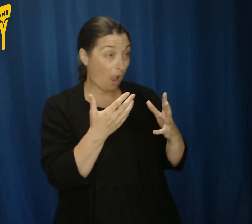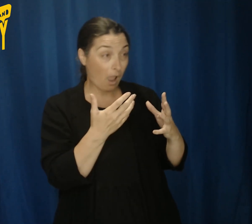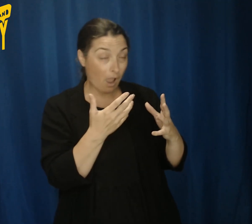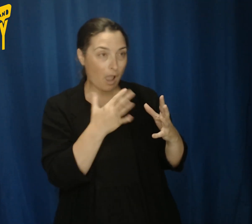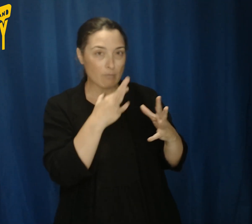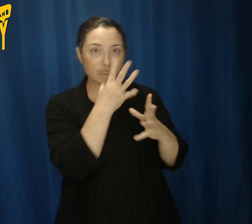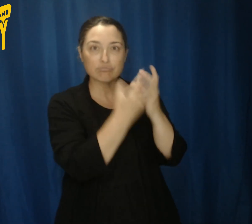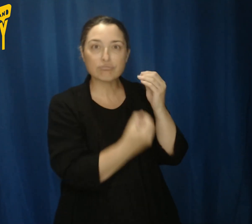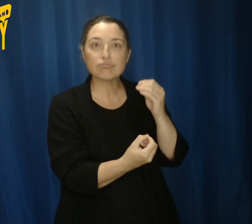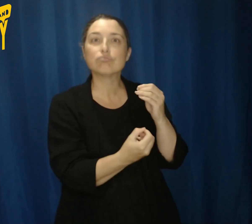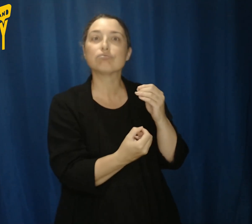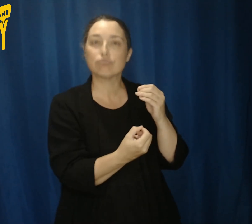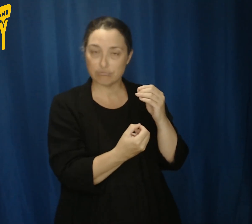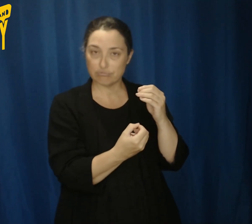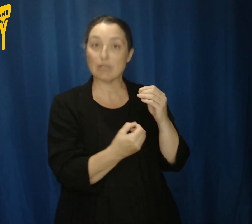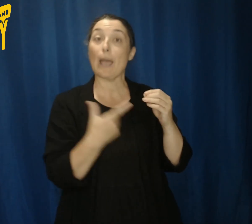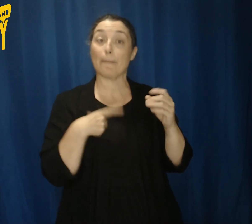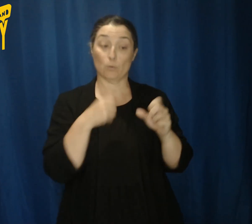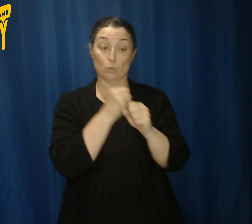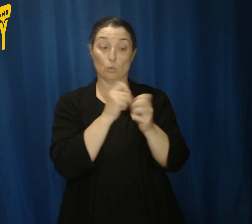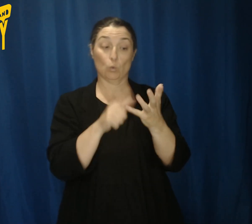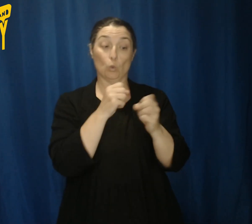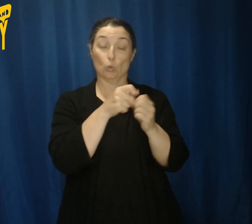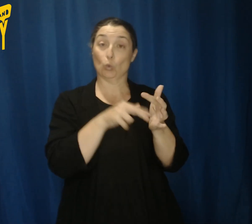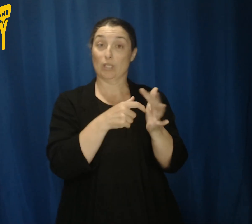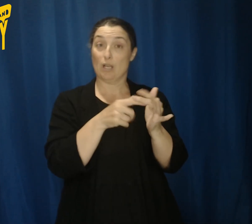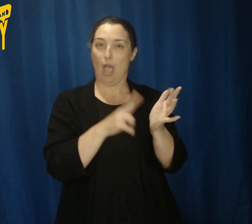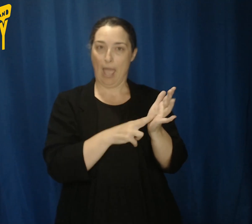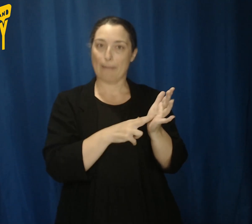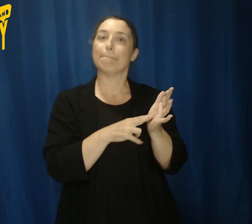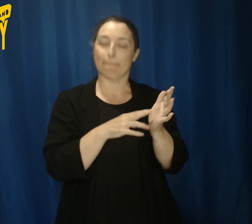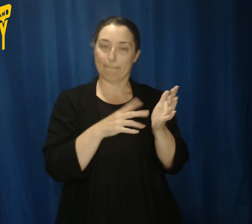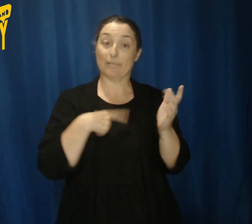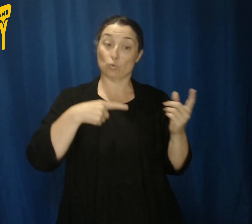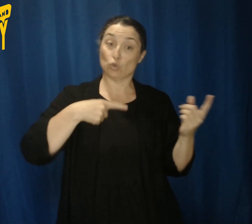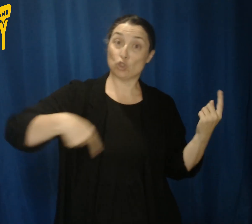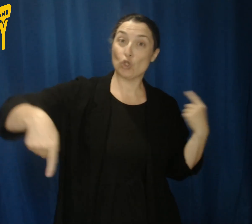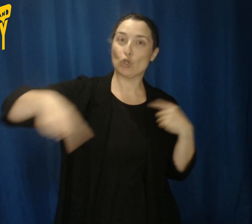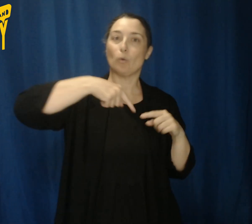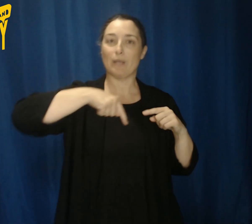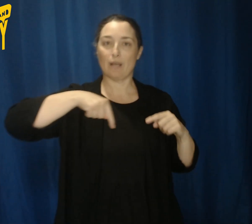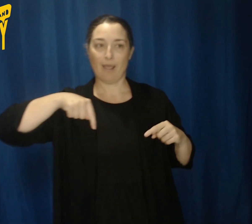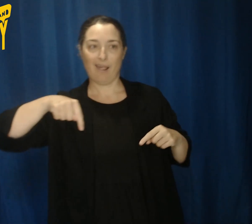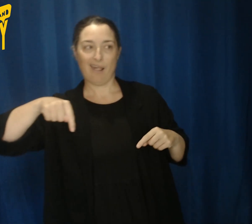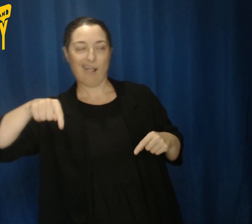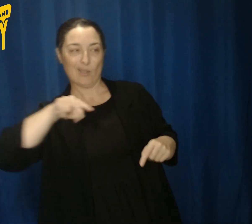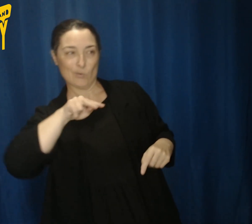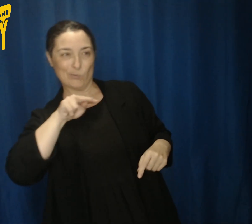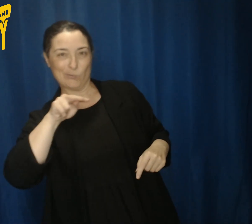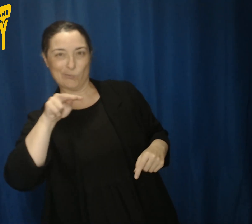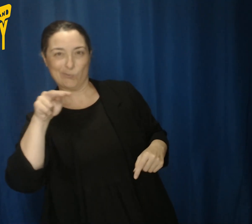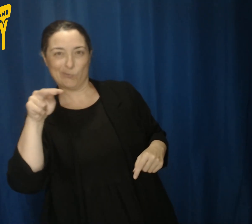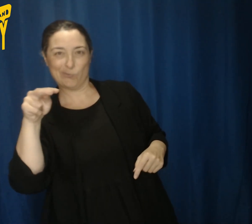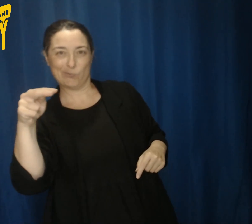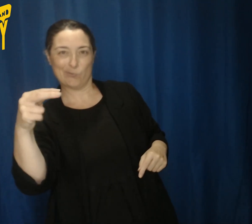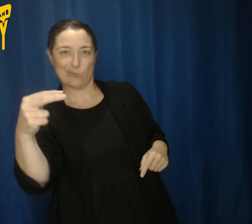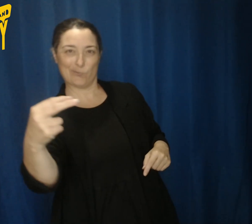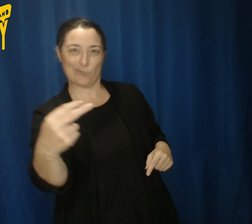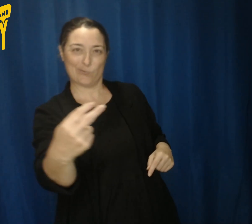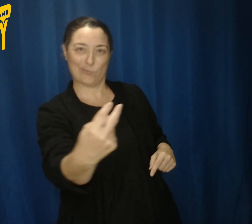is you slowly work your way around it so you can watch the painting from different angles before you finally get up right next to